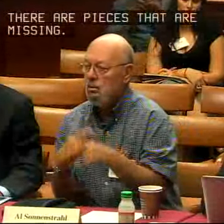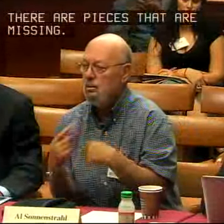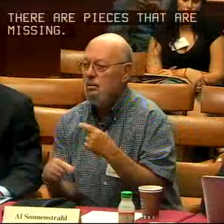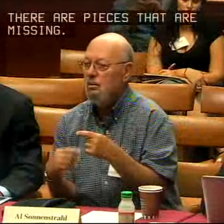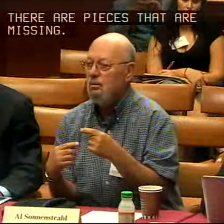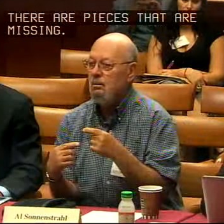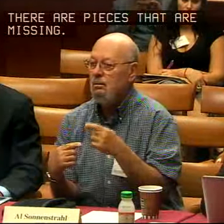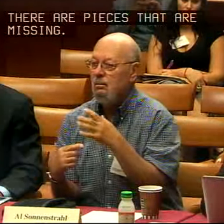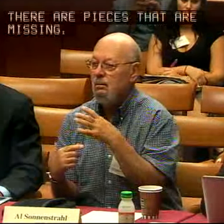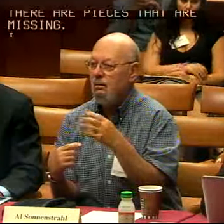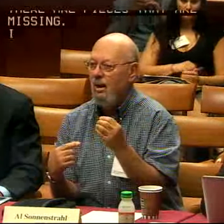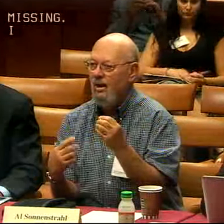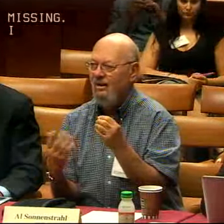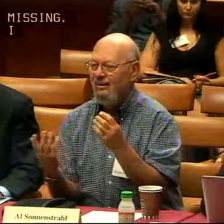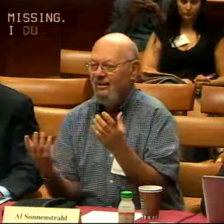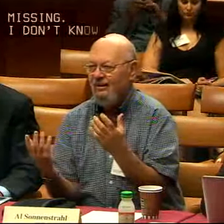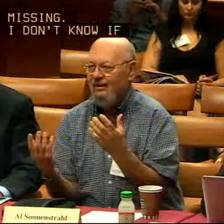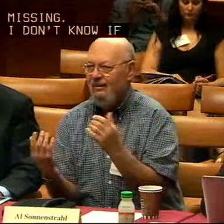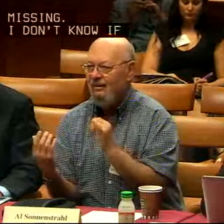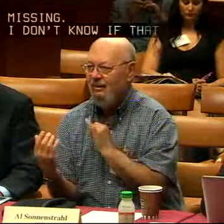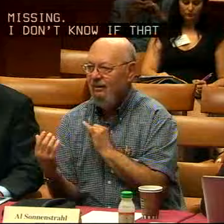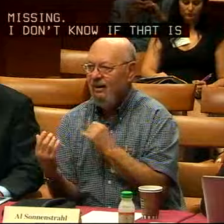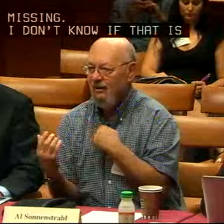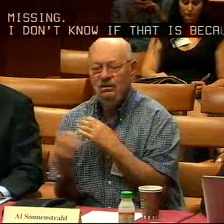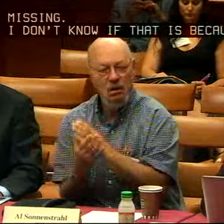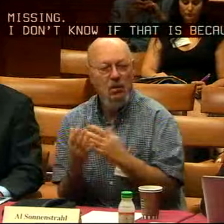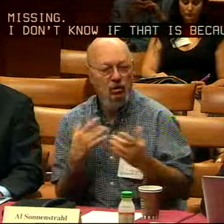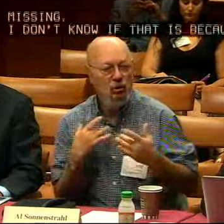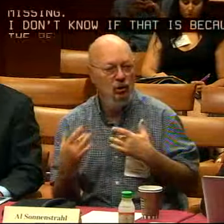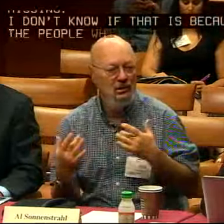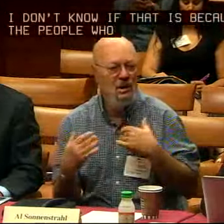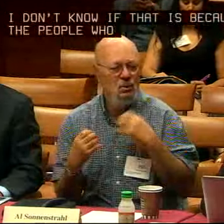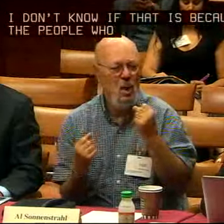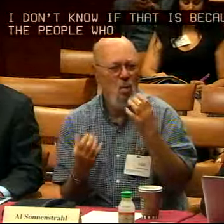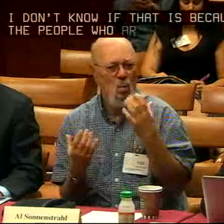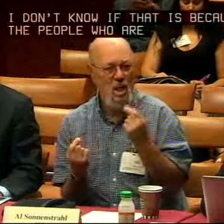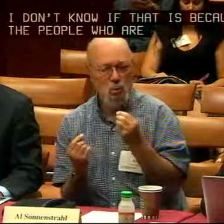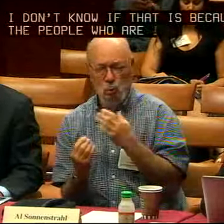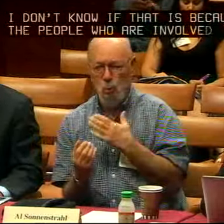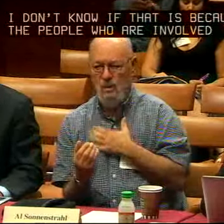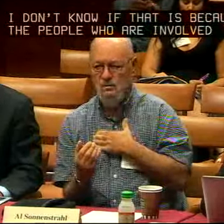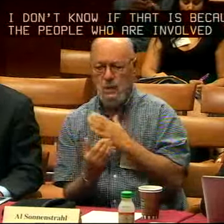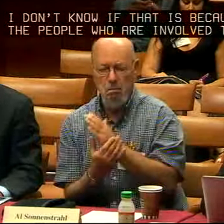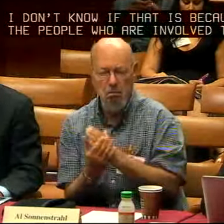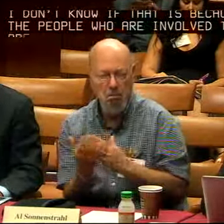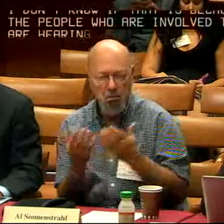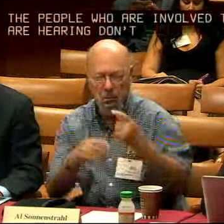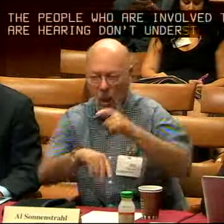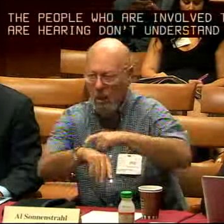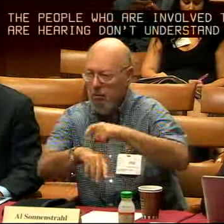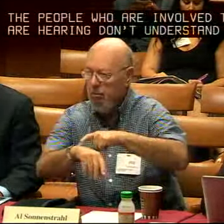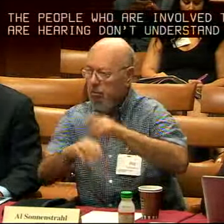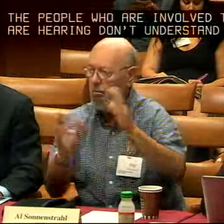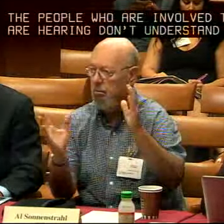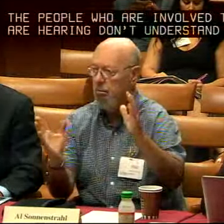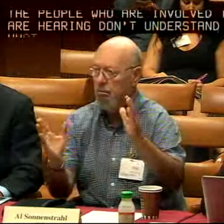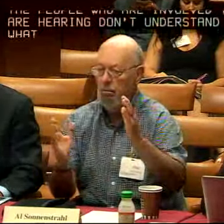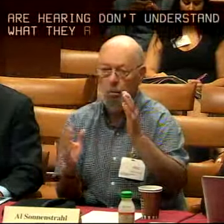that are hearing don't understand what they're talking about. So I just wanted to raise that I do have some concerns, and I hope that we can